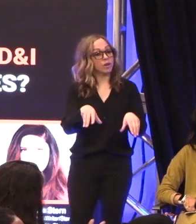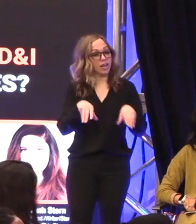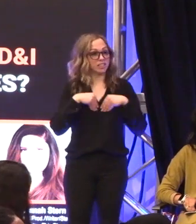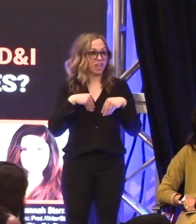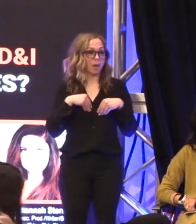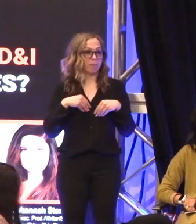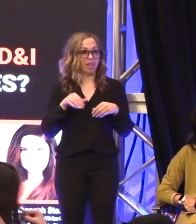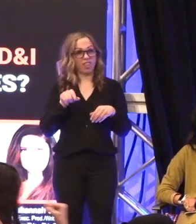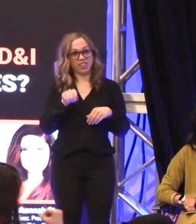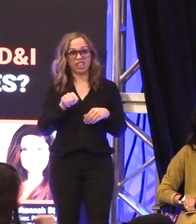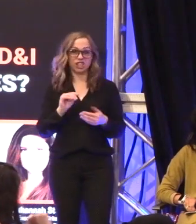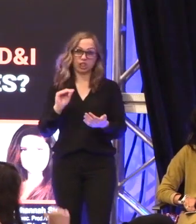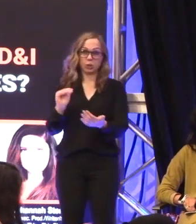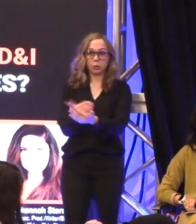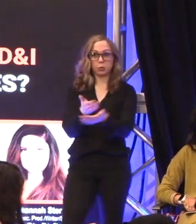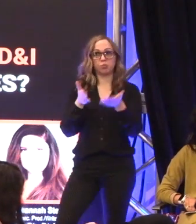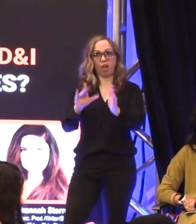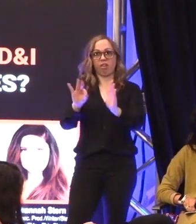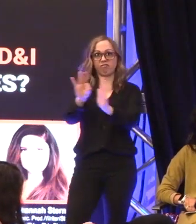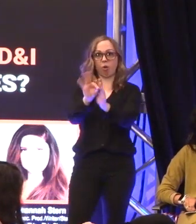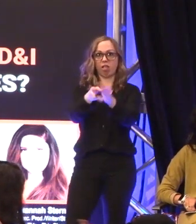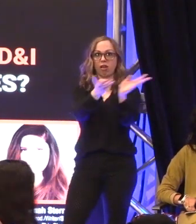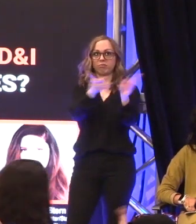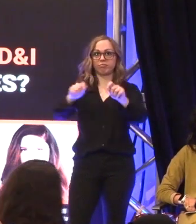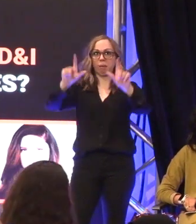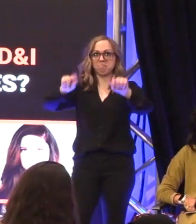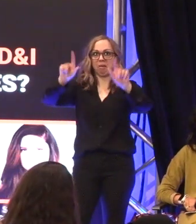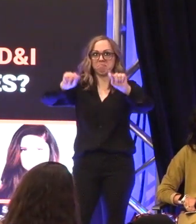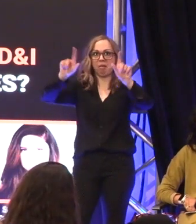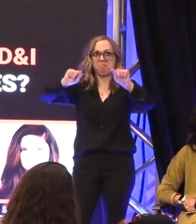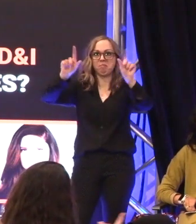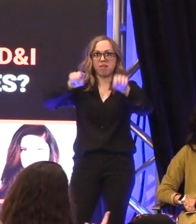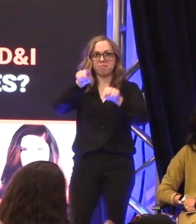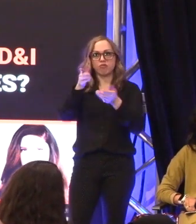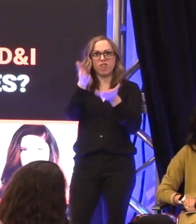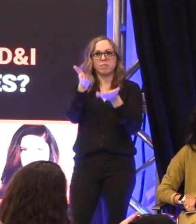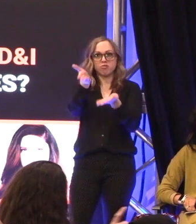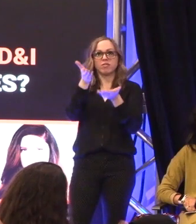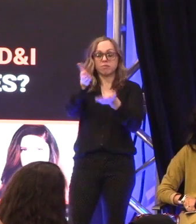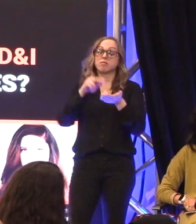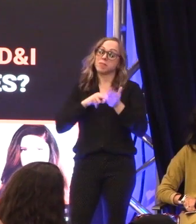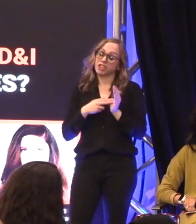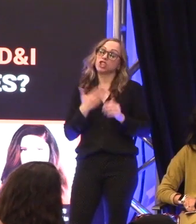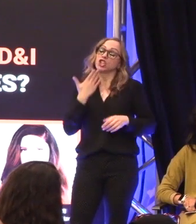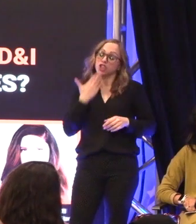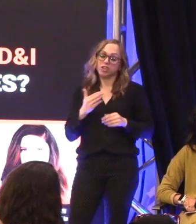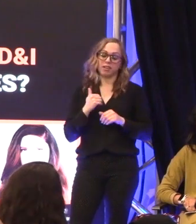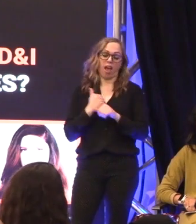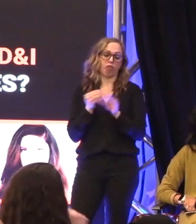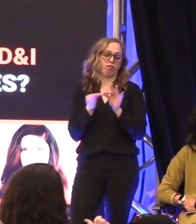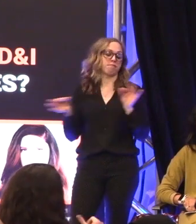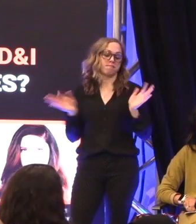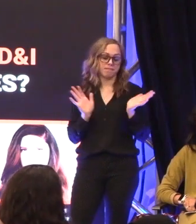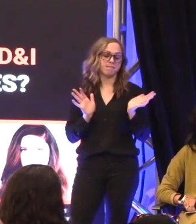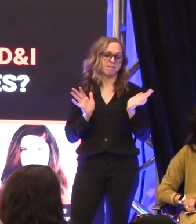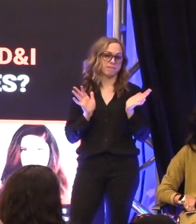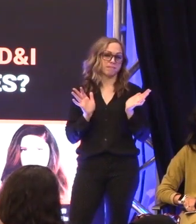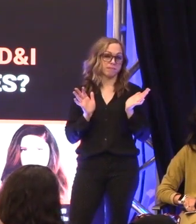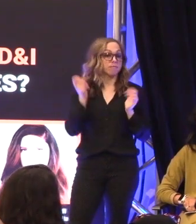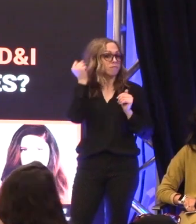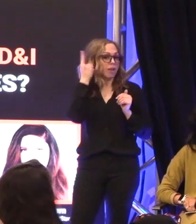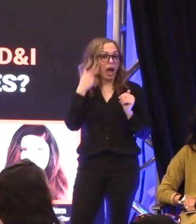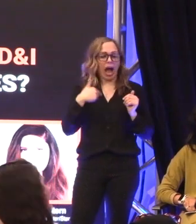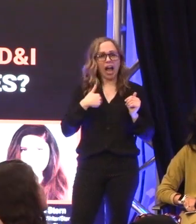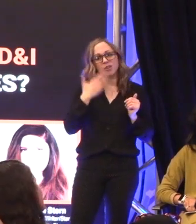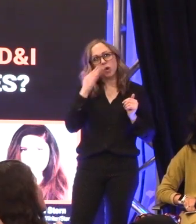of algorithmic recommendation, you need to make sure that it is good algorithmic recommendation. And I actually don't